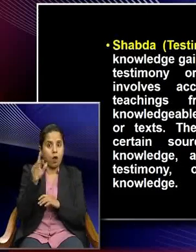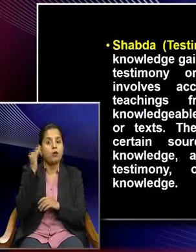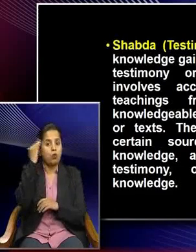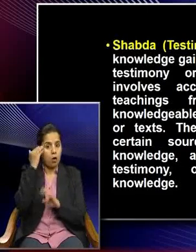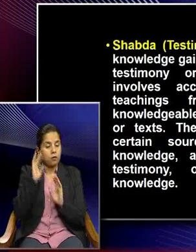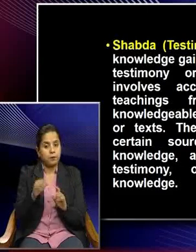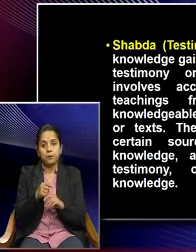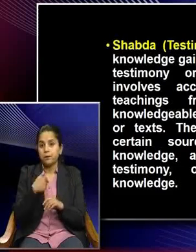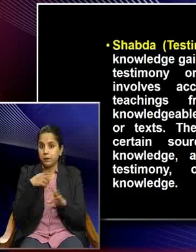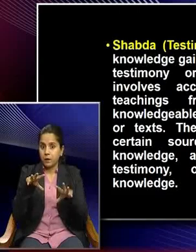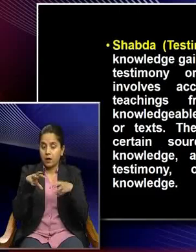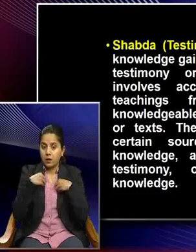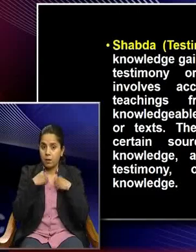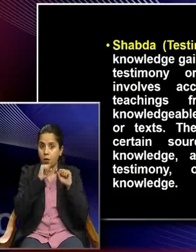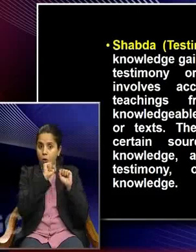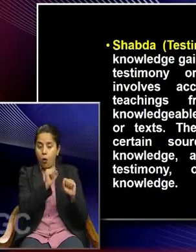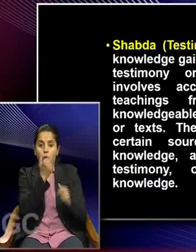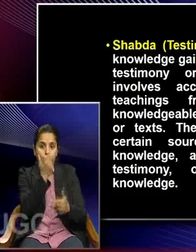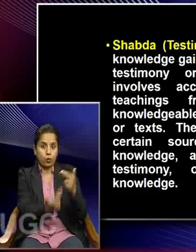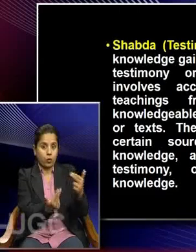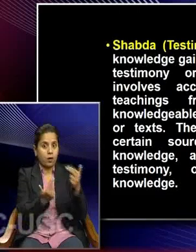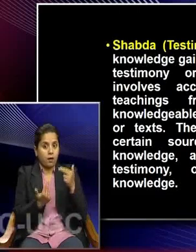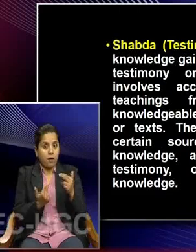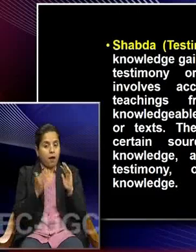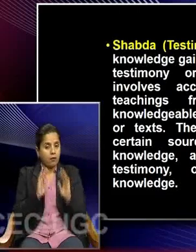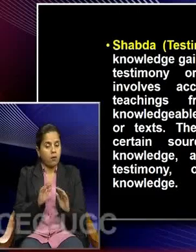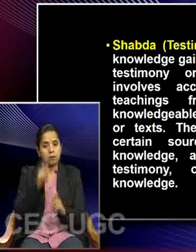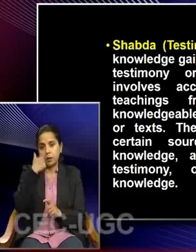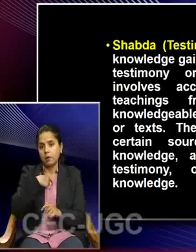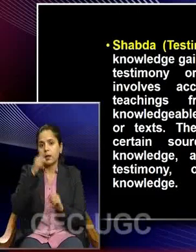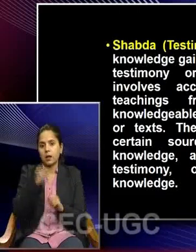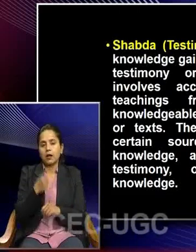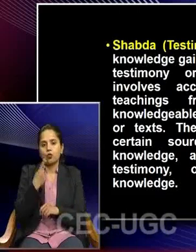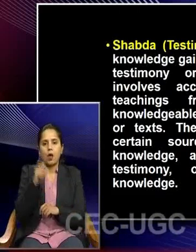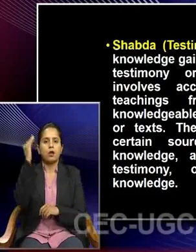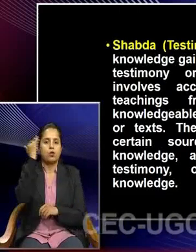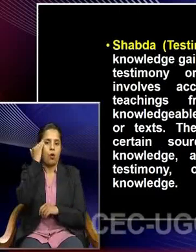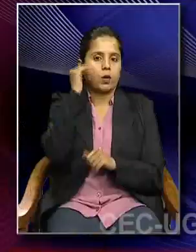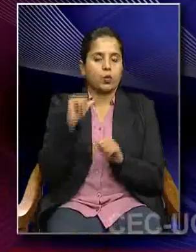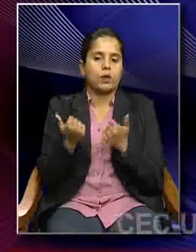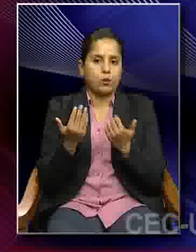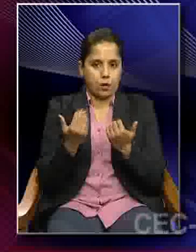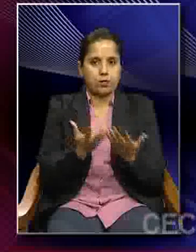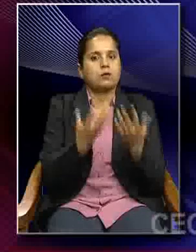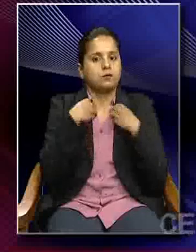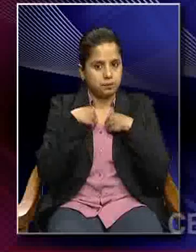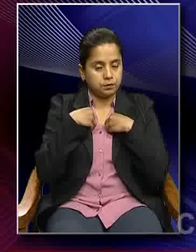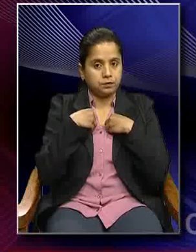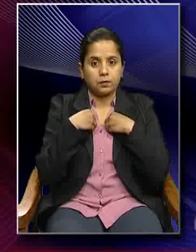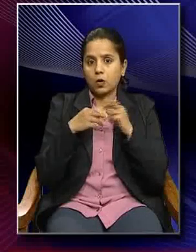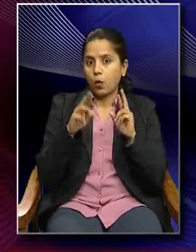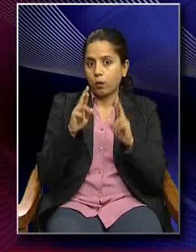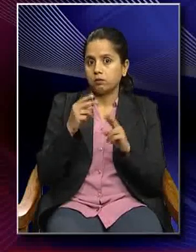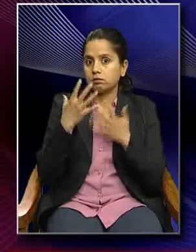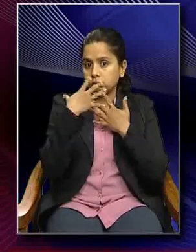and by accepting their testimony, one can gain valid knowledge. Fine. So